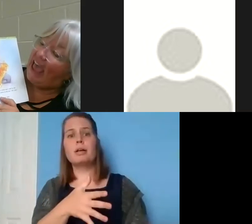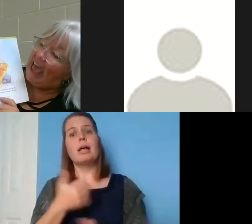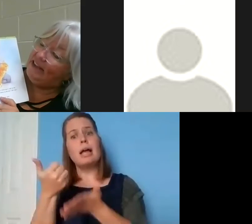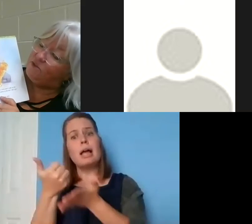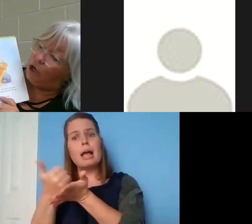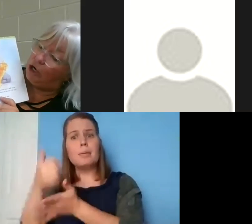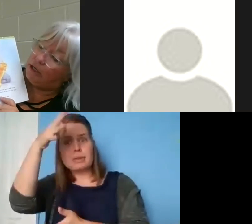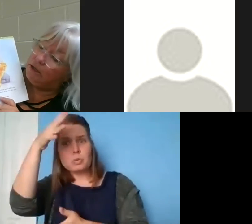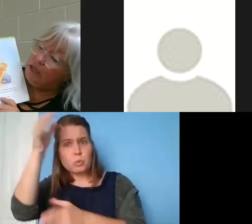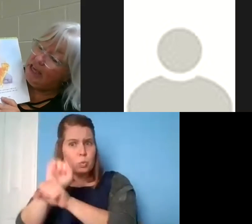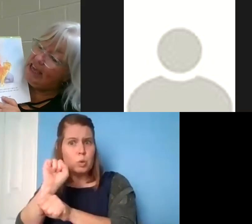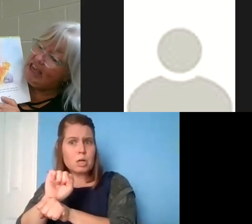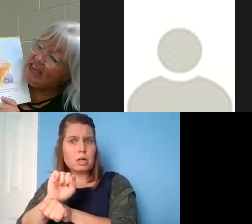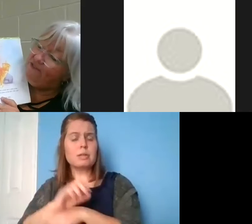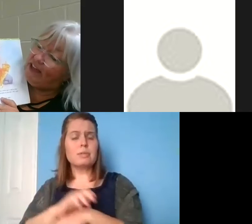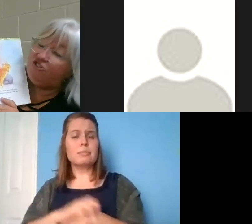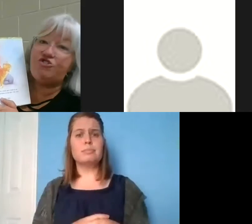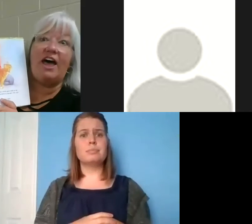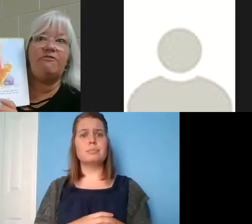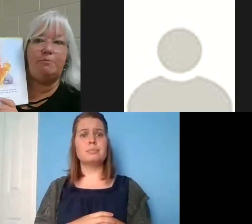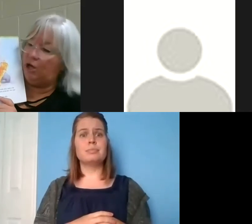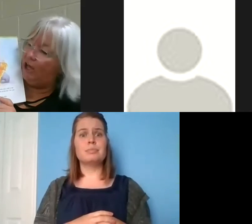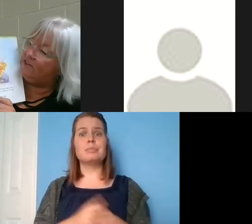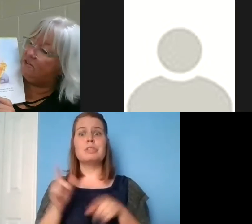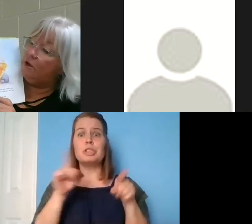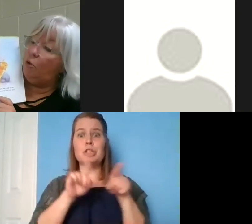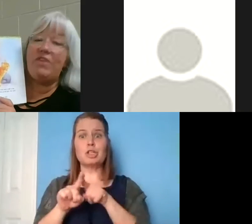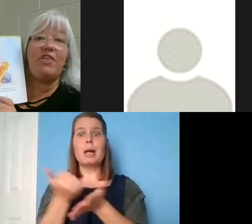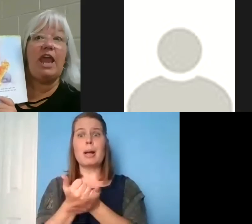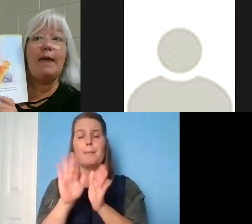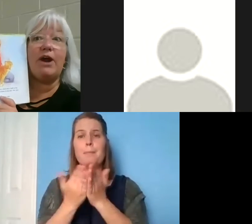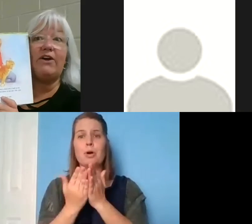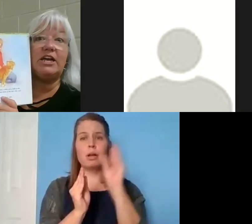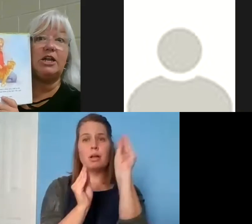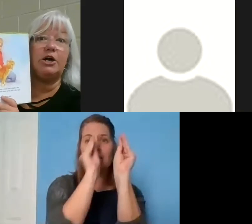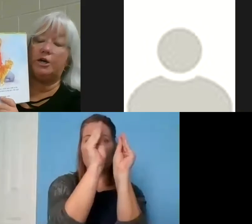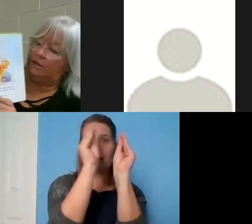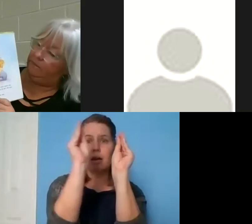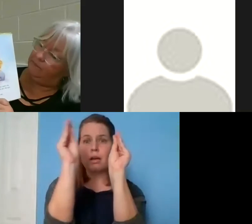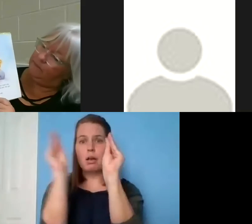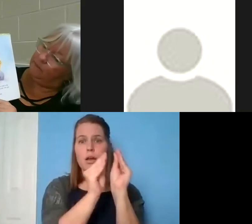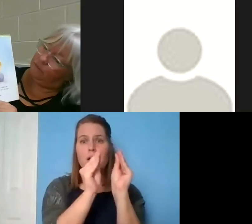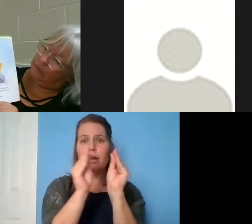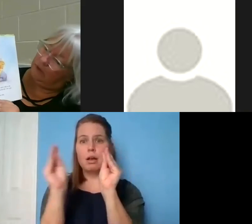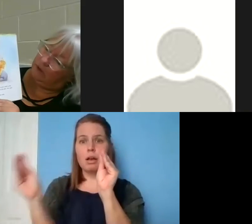helped the daddies work. He even shelved books with the library clerk.